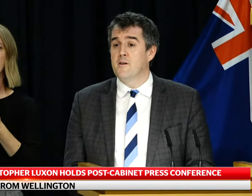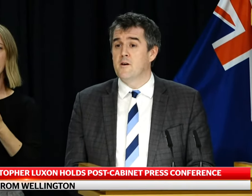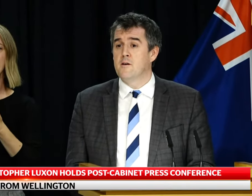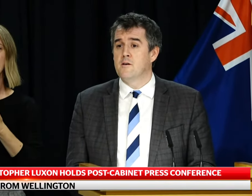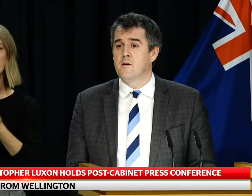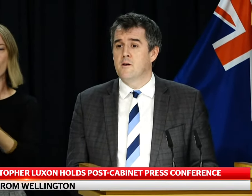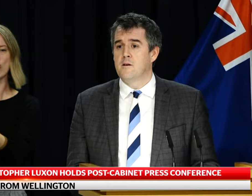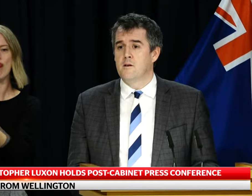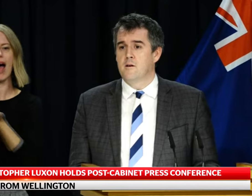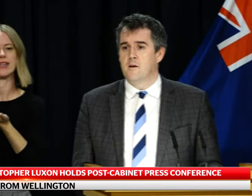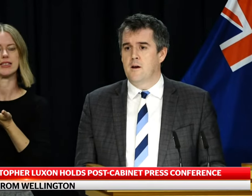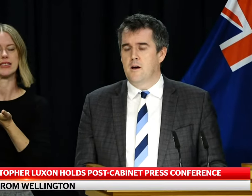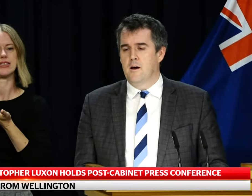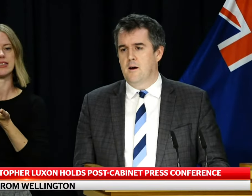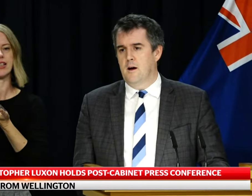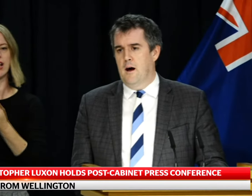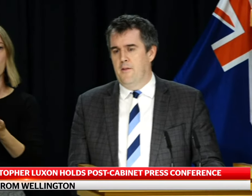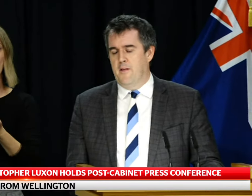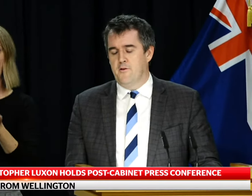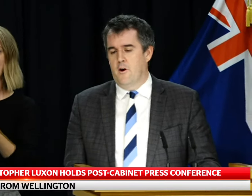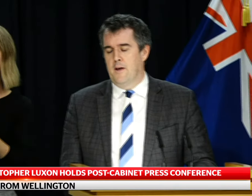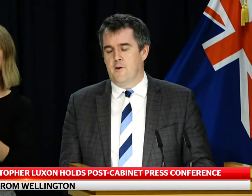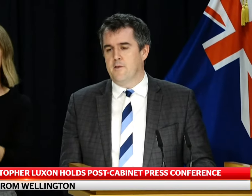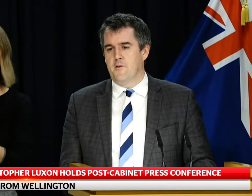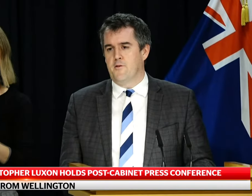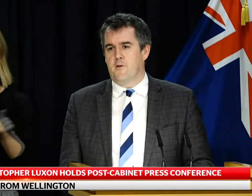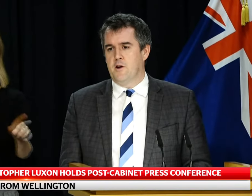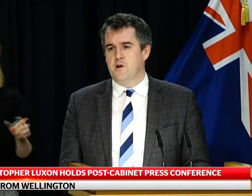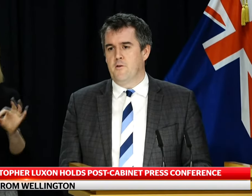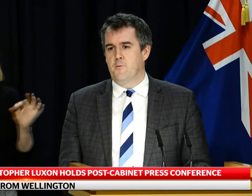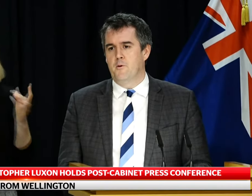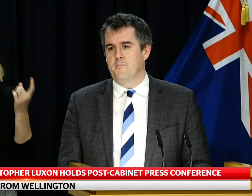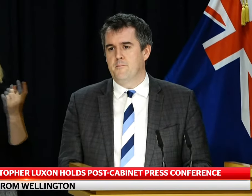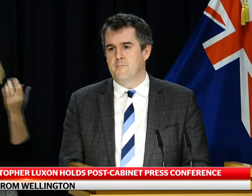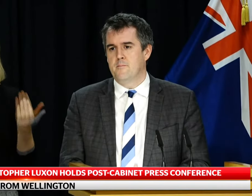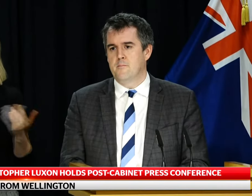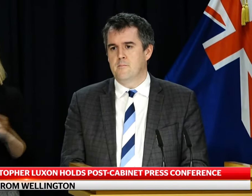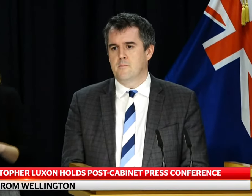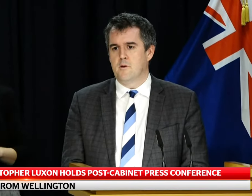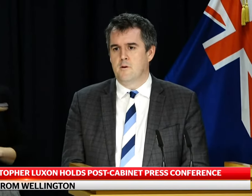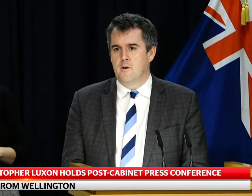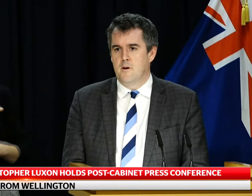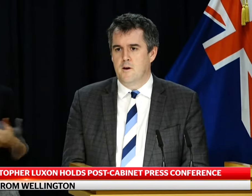the first home grants? First home grants. First home grants. That's not under active consideration at this point.